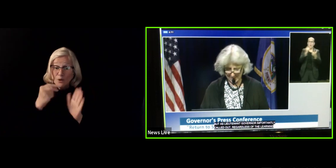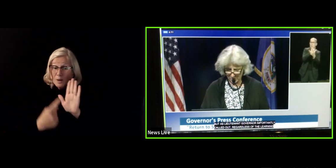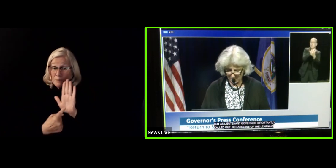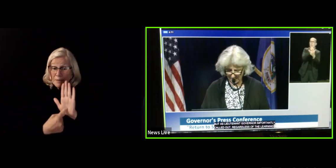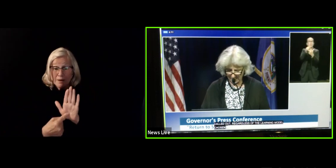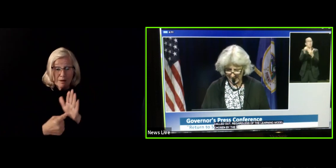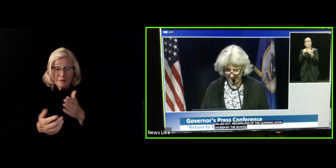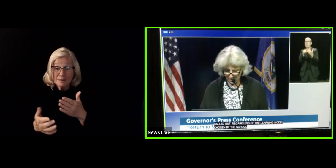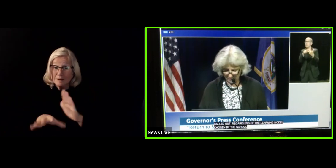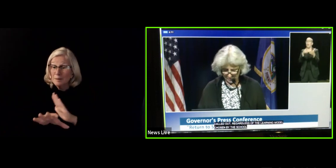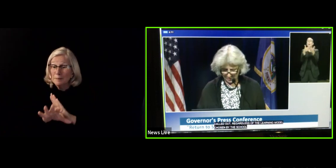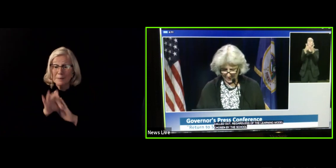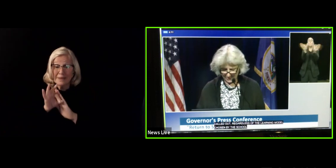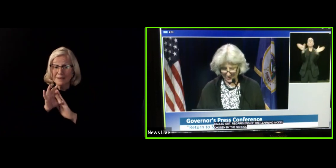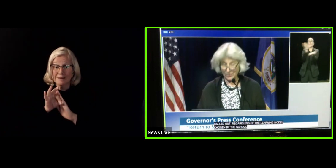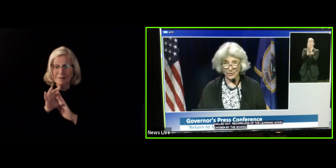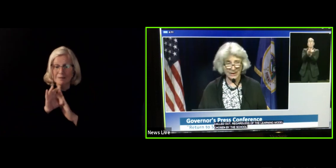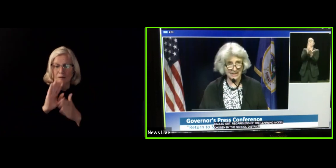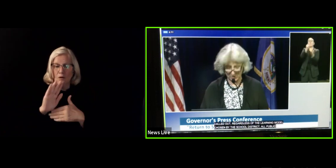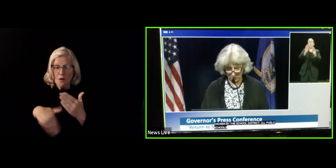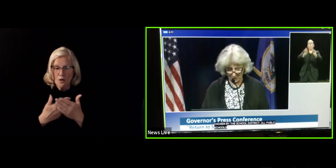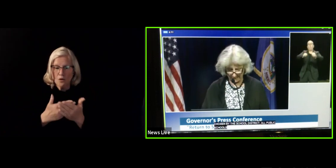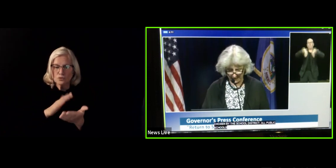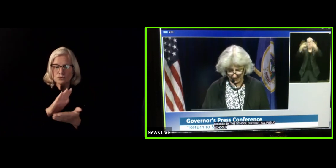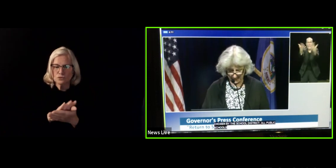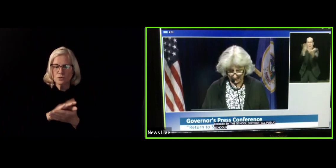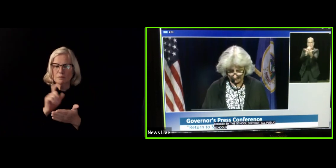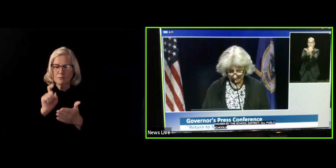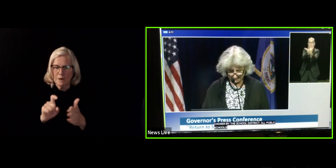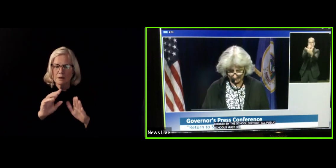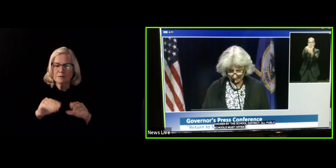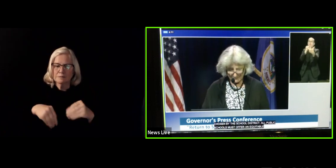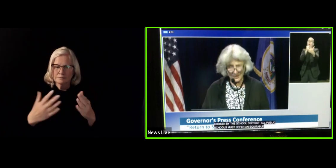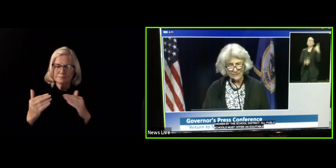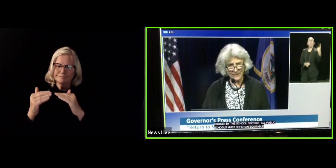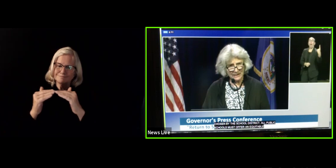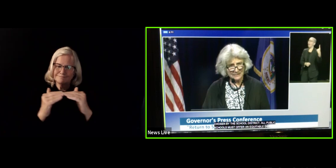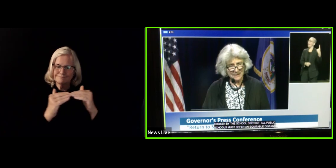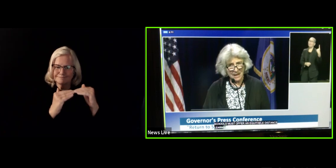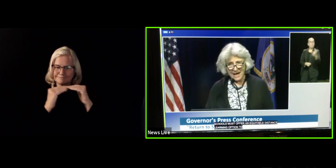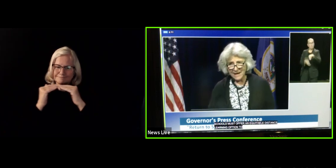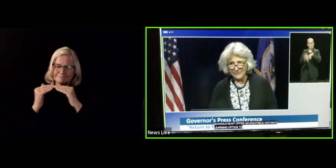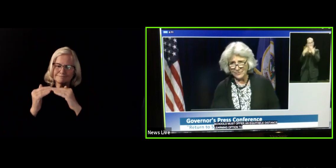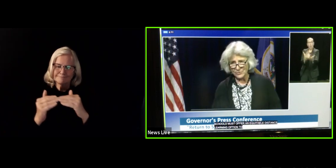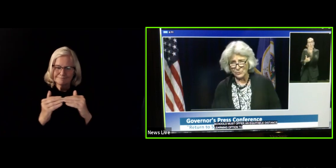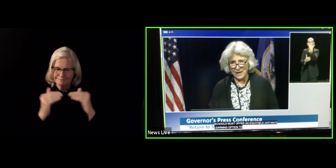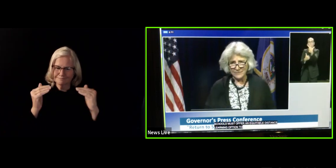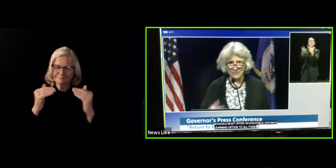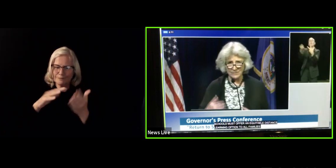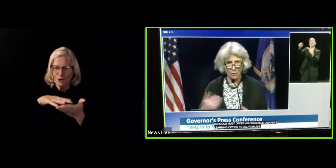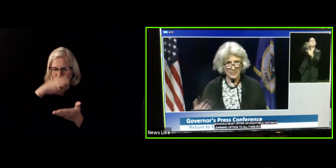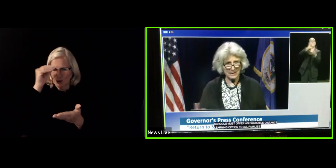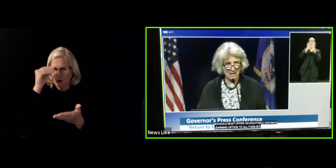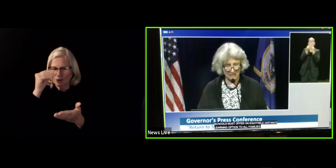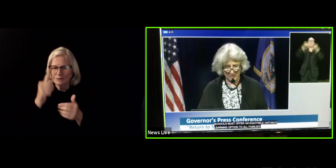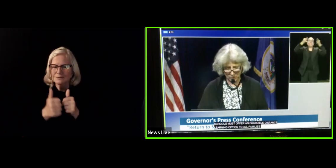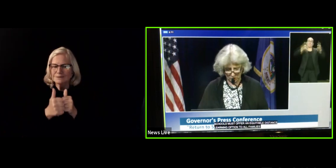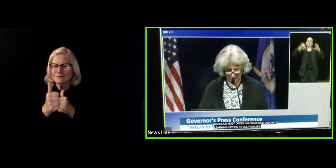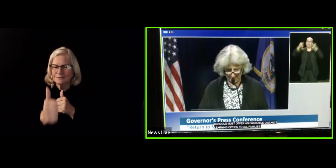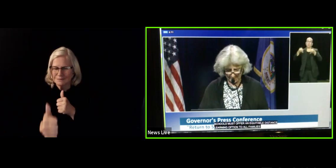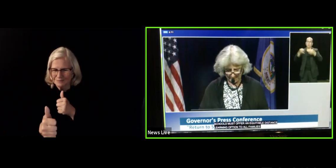must offer an equitable distance learning option to all families. And finally, after the opening model